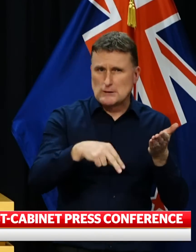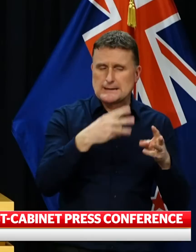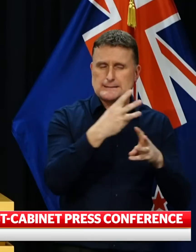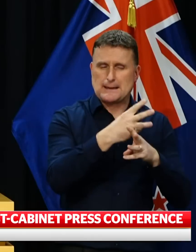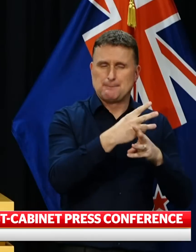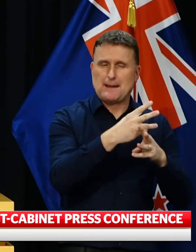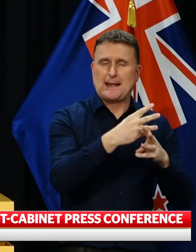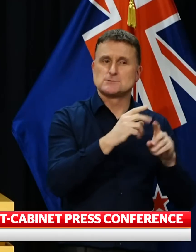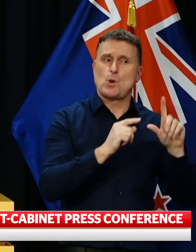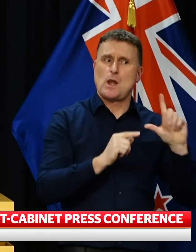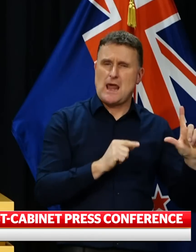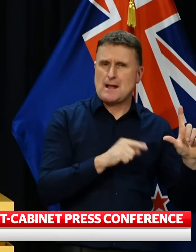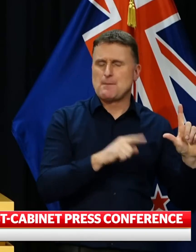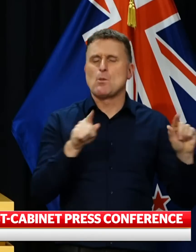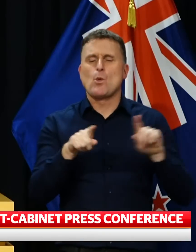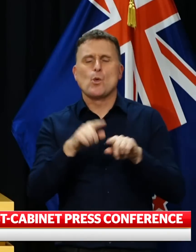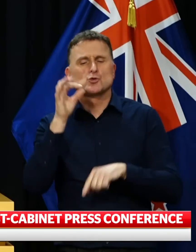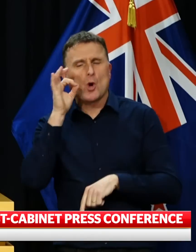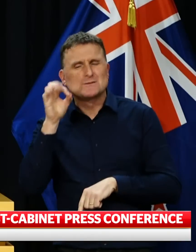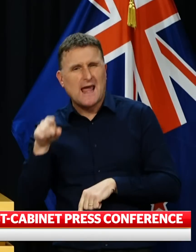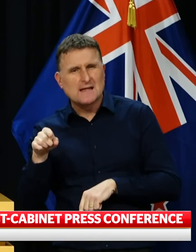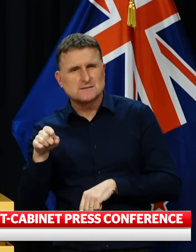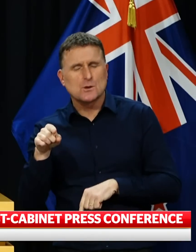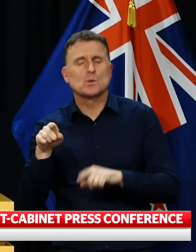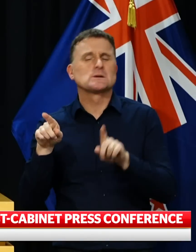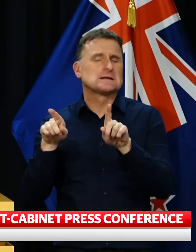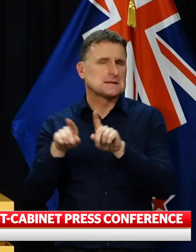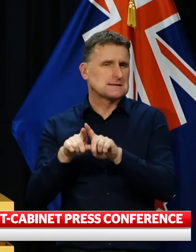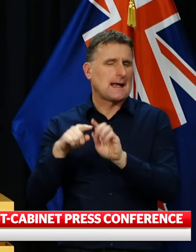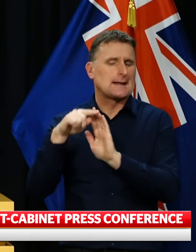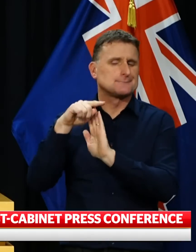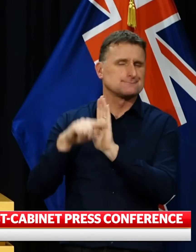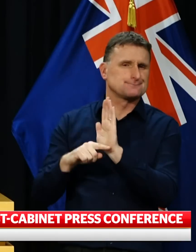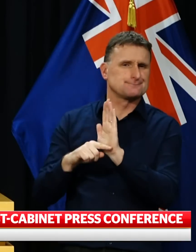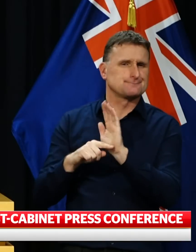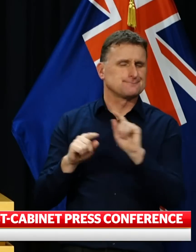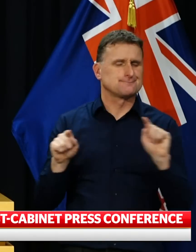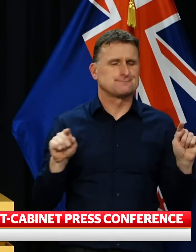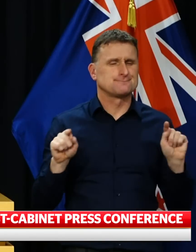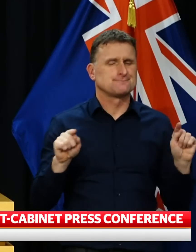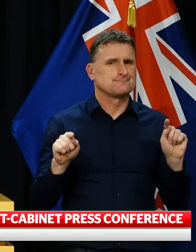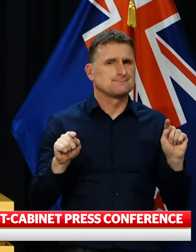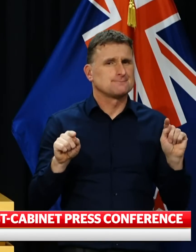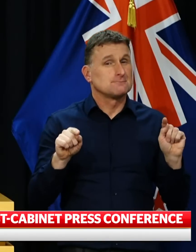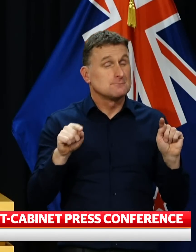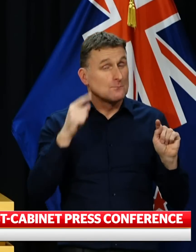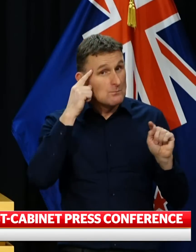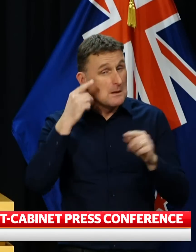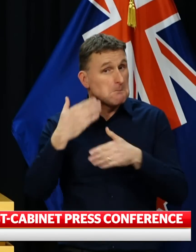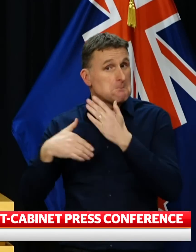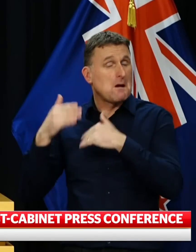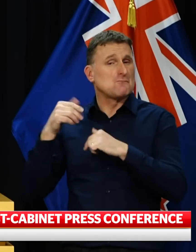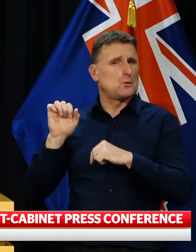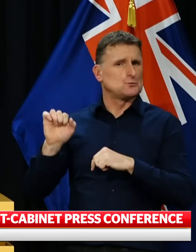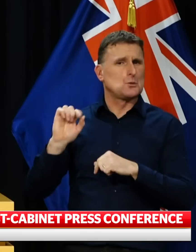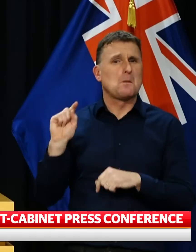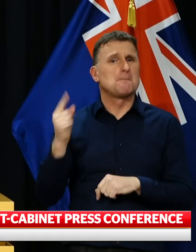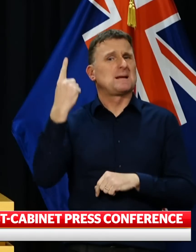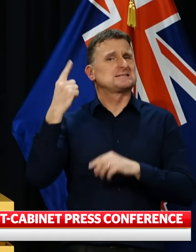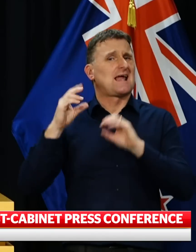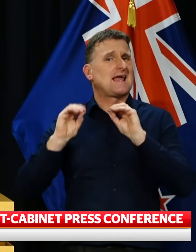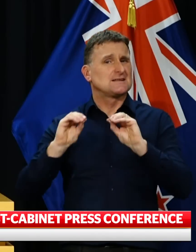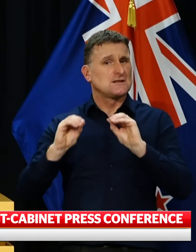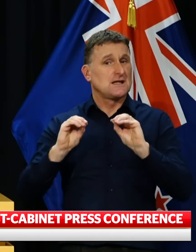similar earlier in the year, you guys panned them a bit. Is this a bit of a, from memory, when you were Minister of Education, you weren't too keen